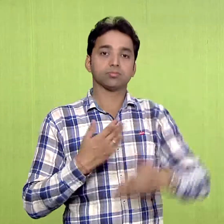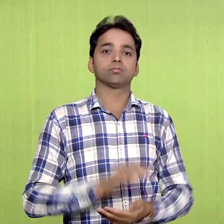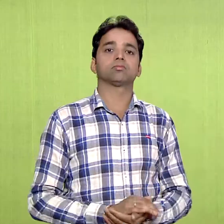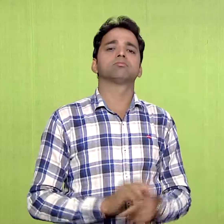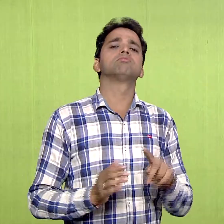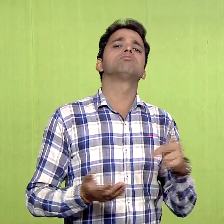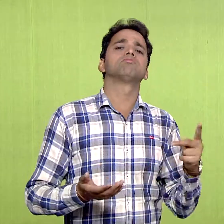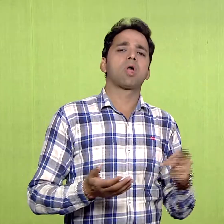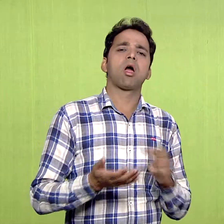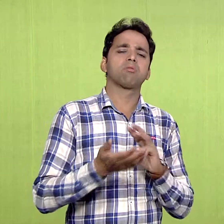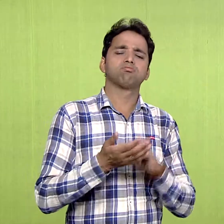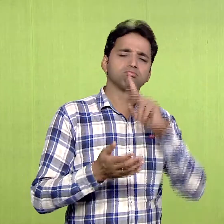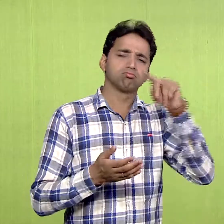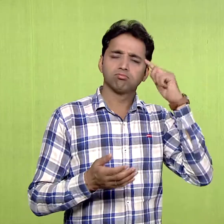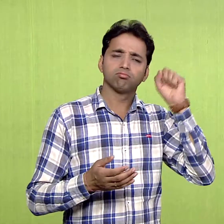and memorials.